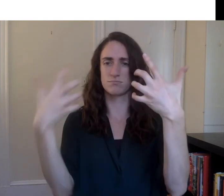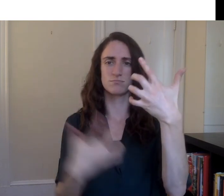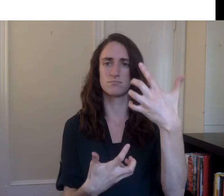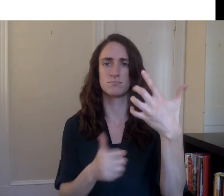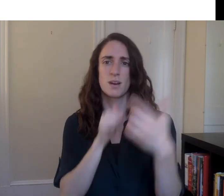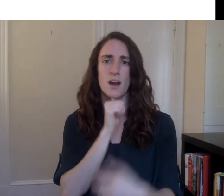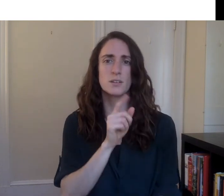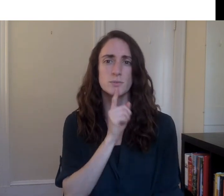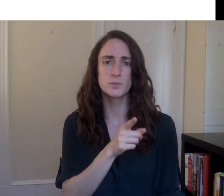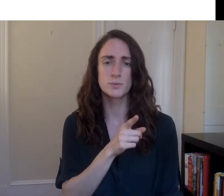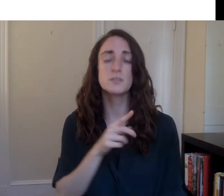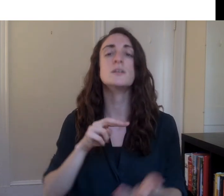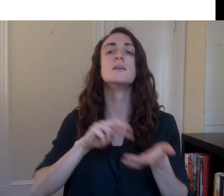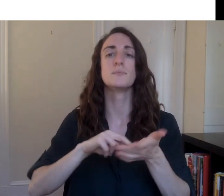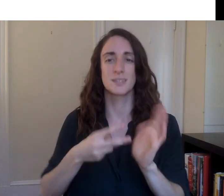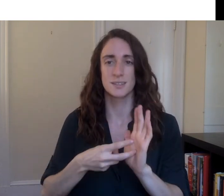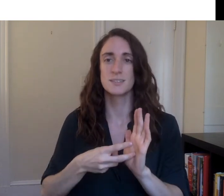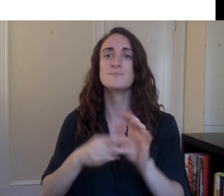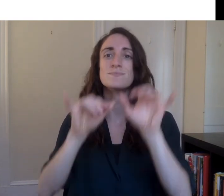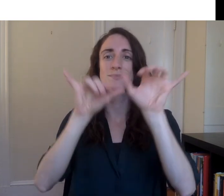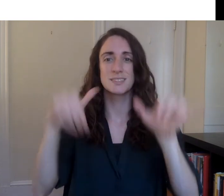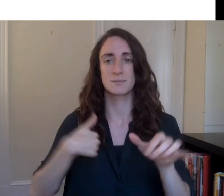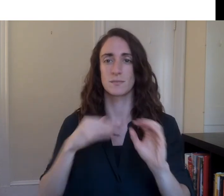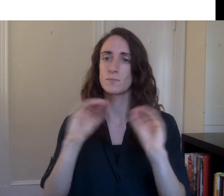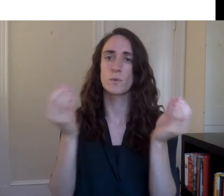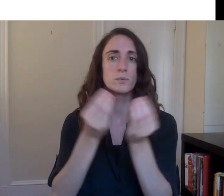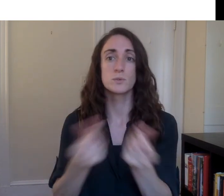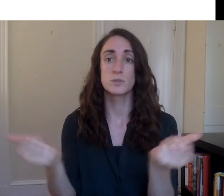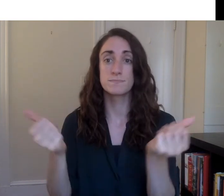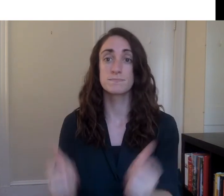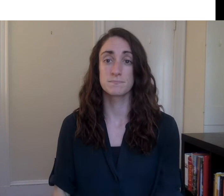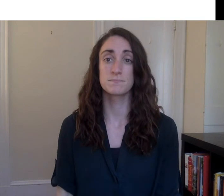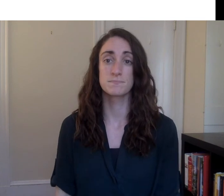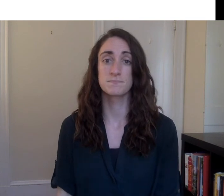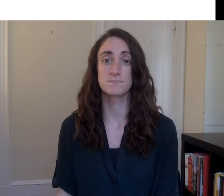that means that the lines are parallel with no point of intersection.